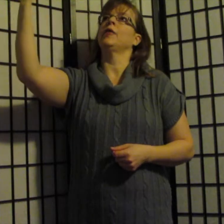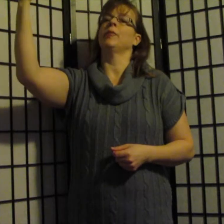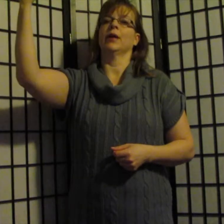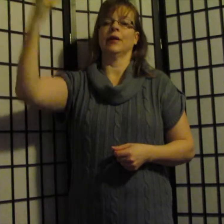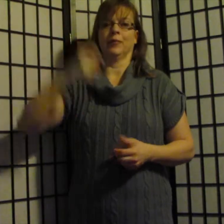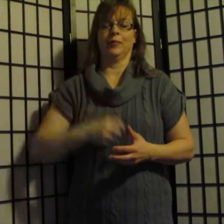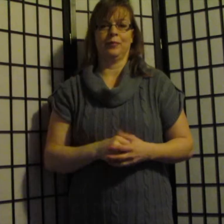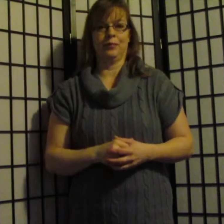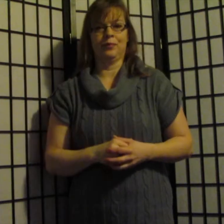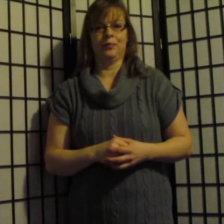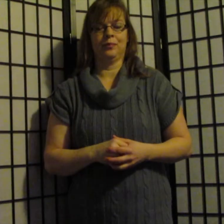Dream.